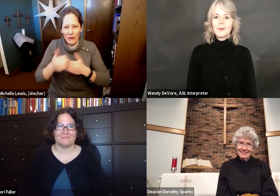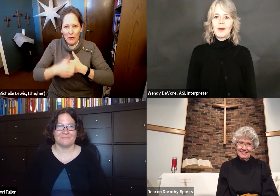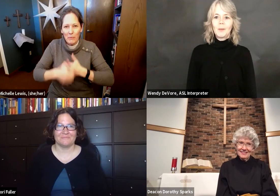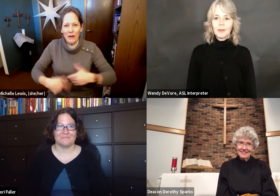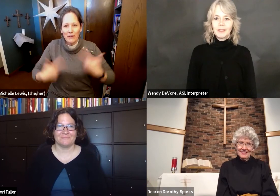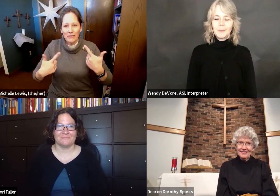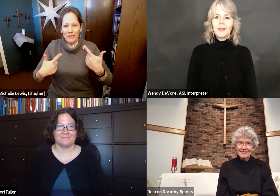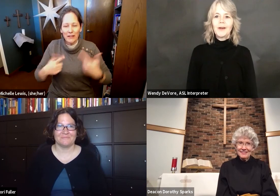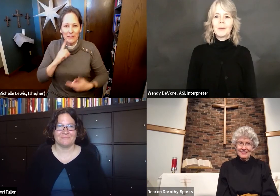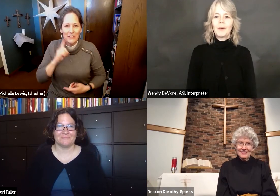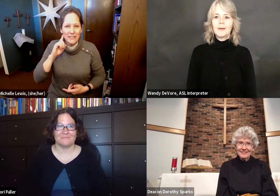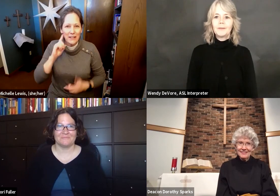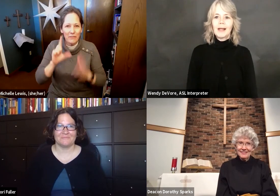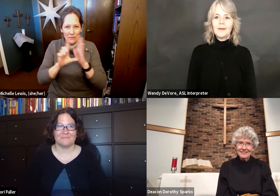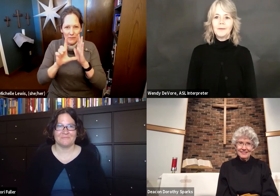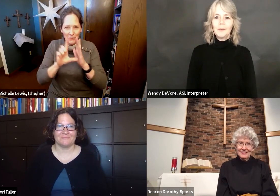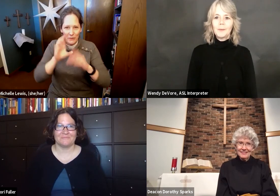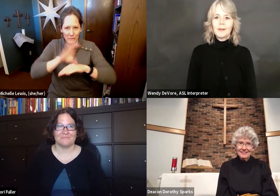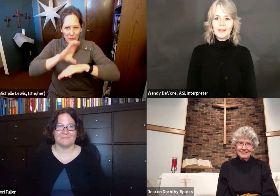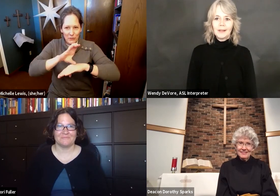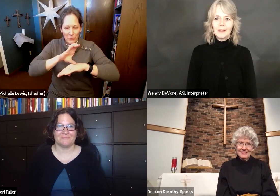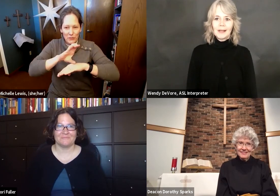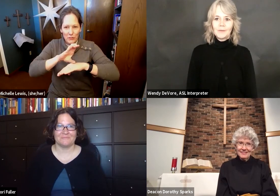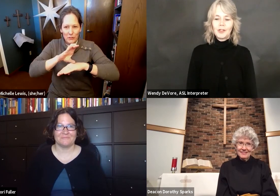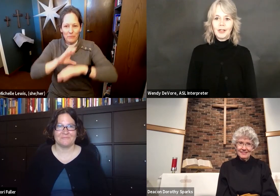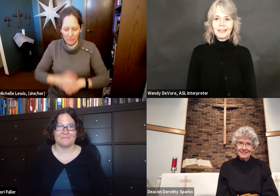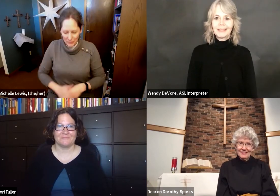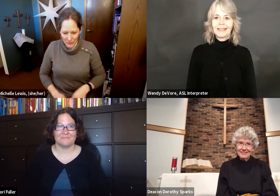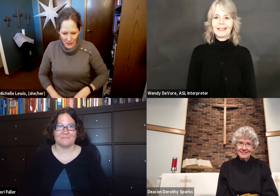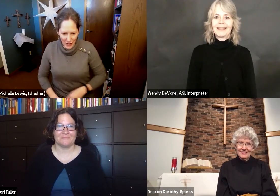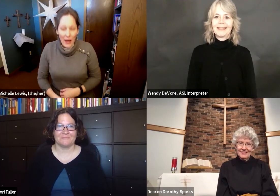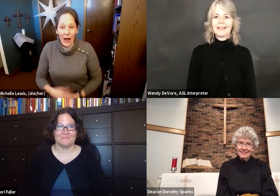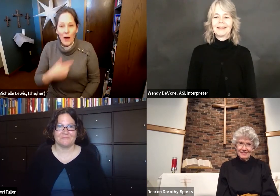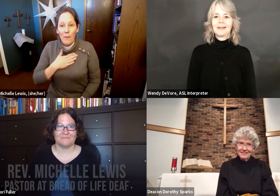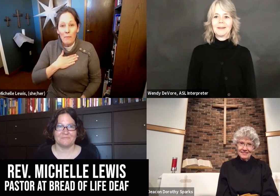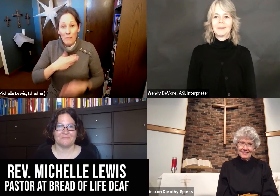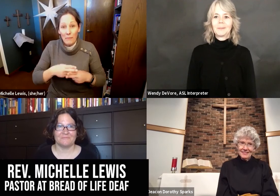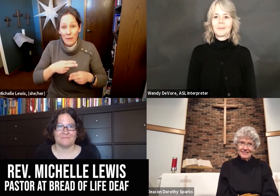Welcome to our worship here at Bread of Life Lutheran Deaf Church.